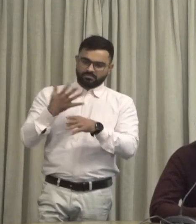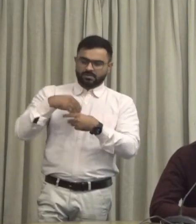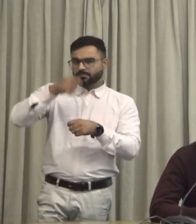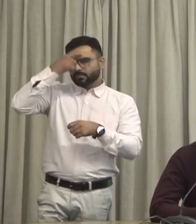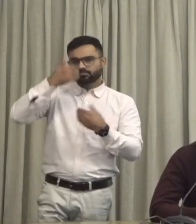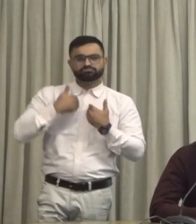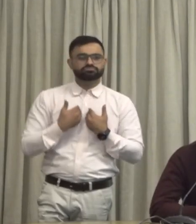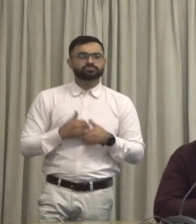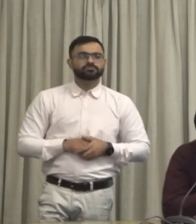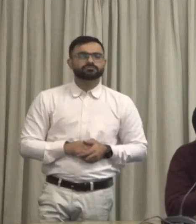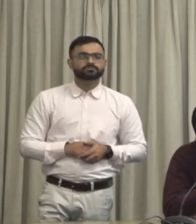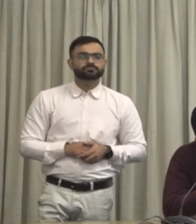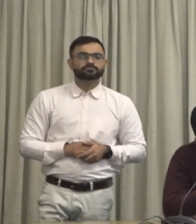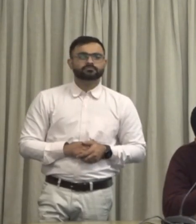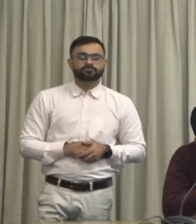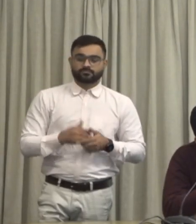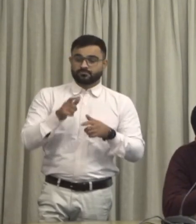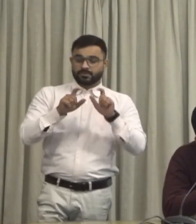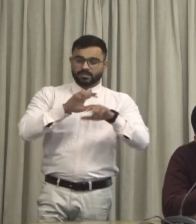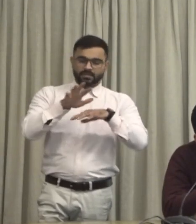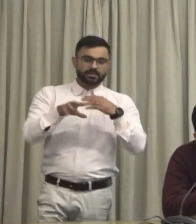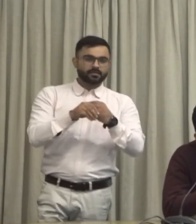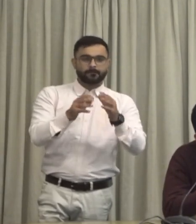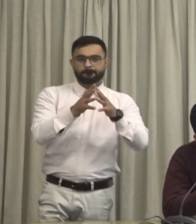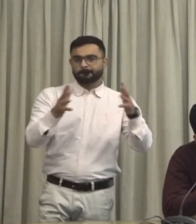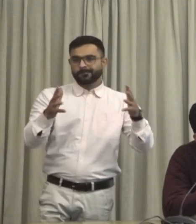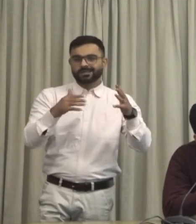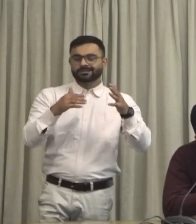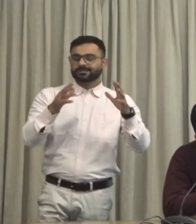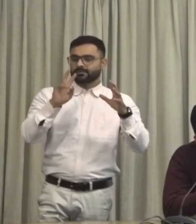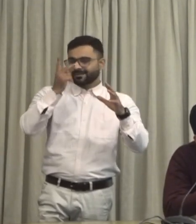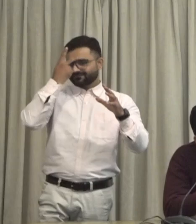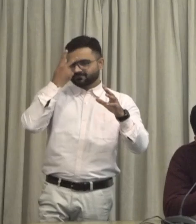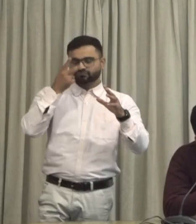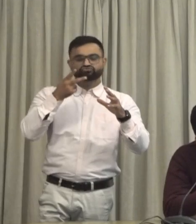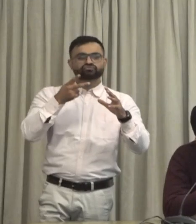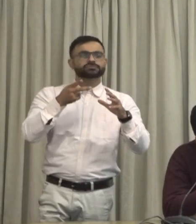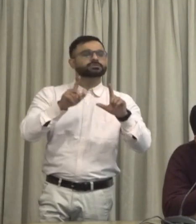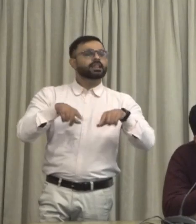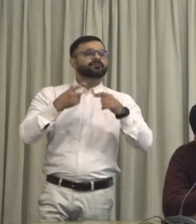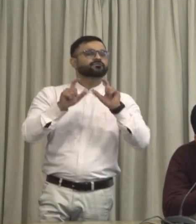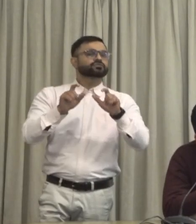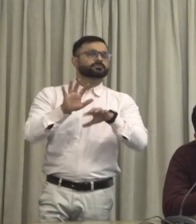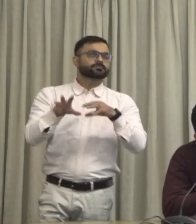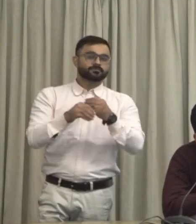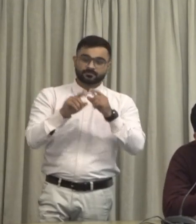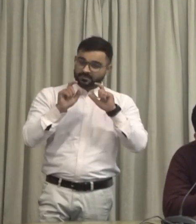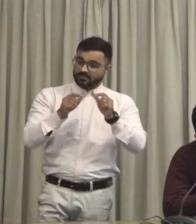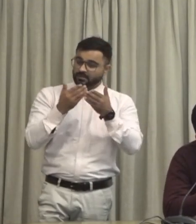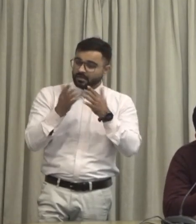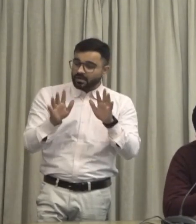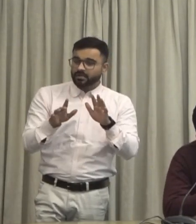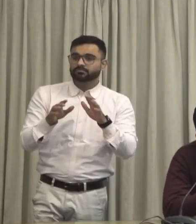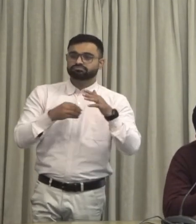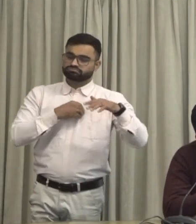problem. And I think that's where palliative care steps in, and there is a huge misconception that palliative care is only end-of-life care. Palliative care is anything to do